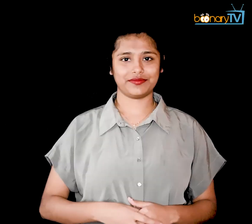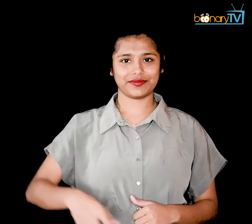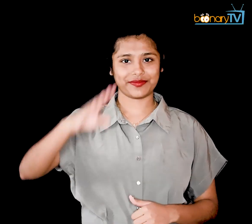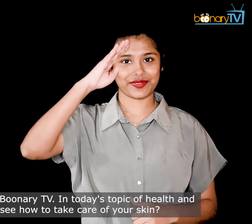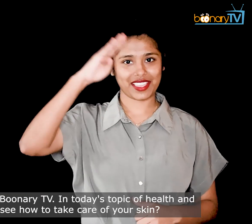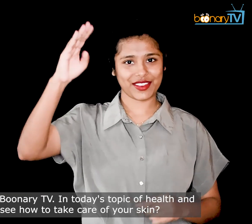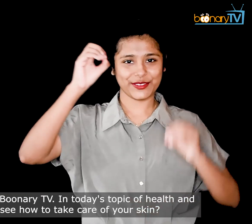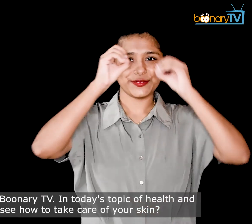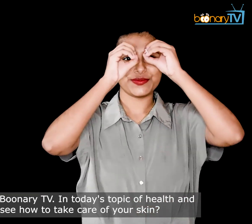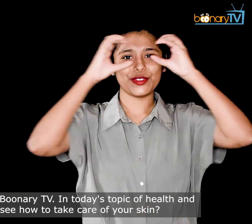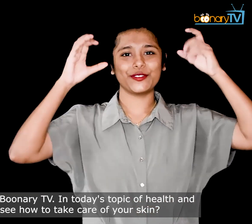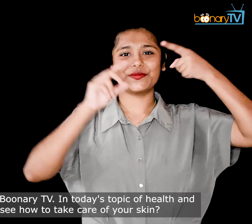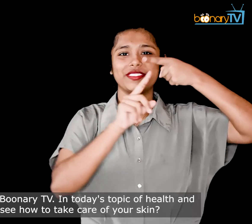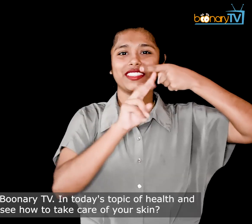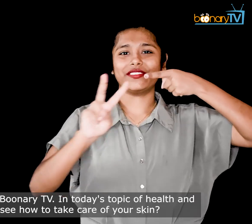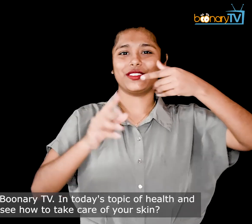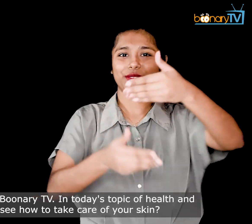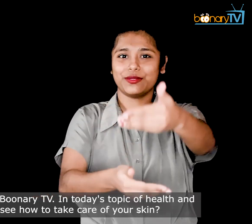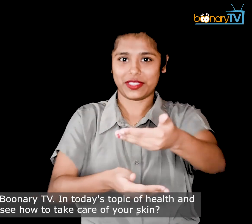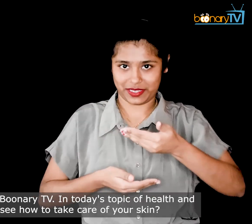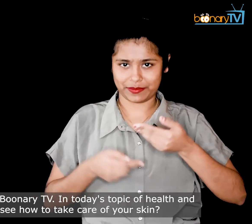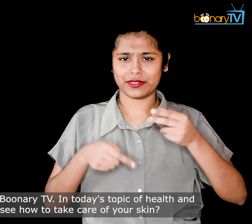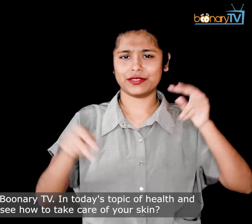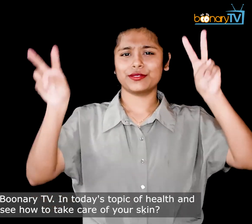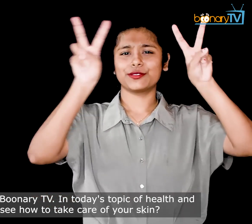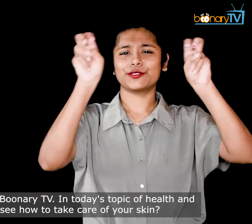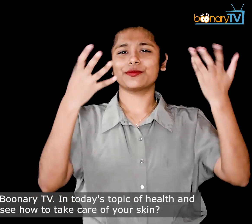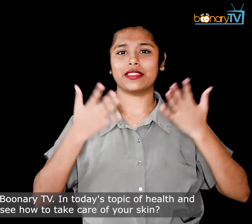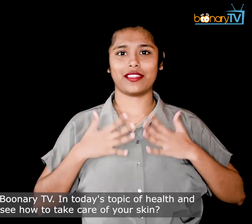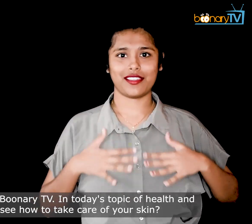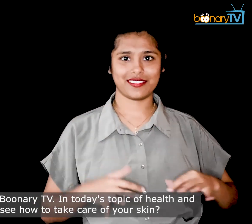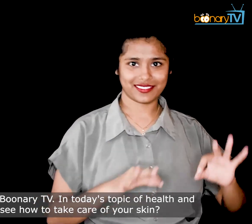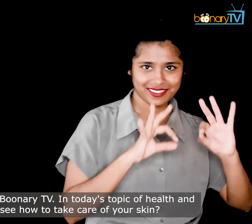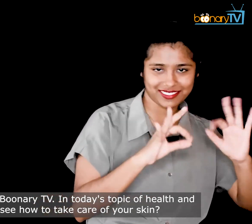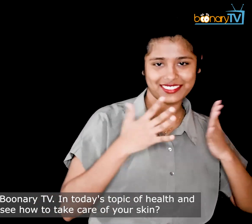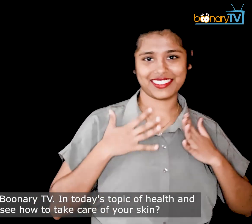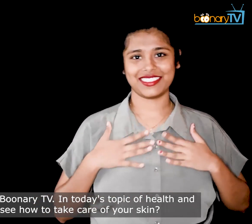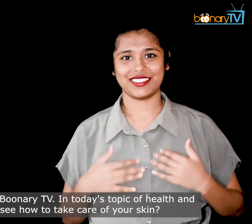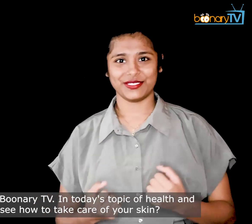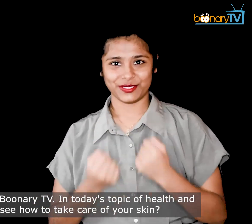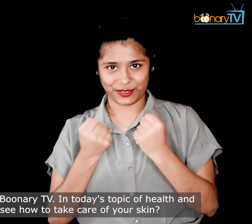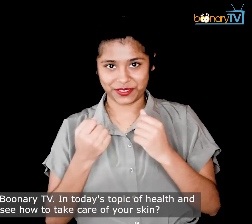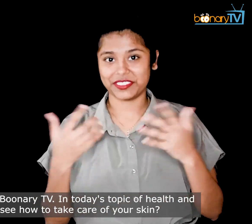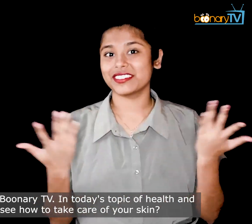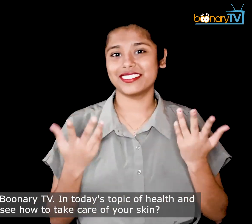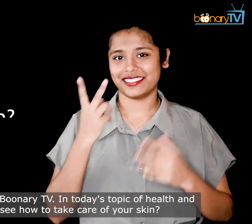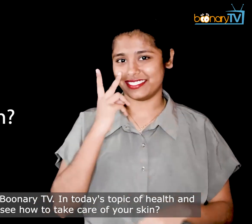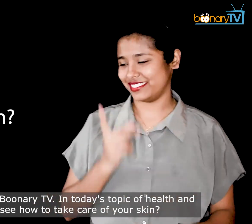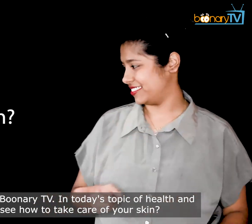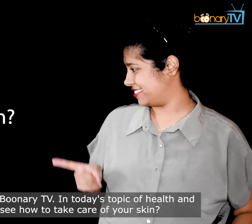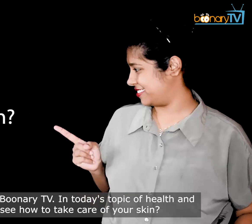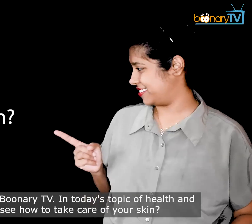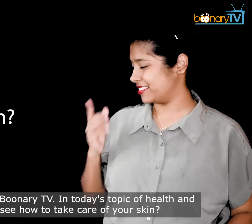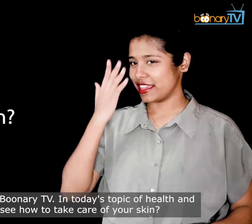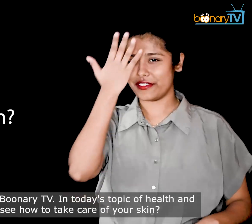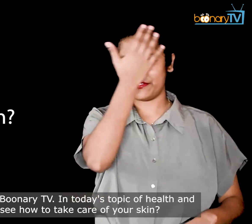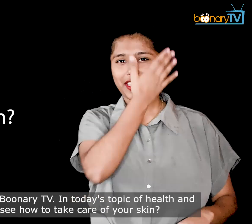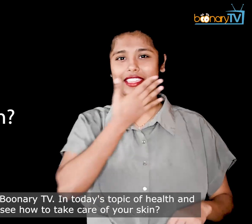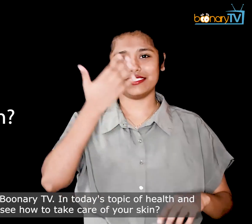Hello, greetings from Bhoonari TV. In today's topic of health and fitness, we will see how to